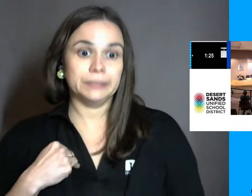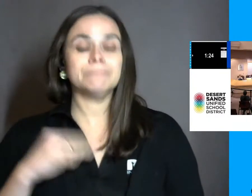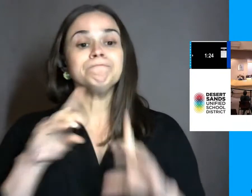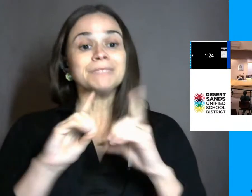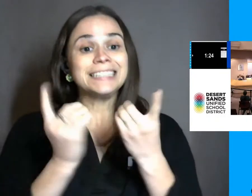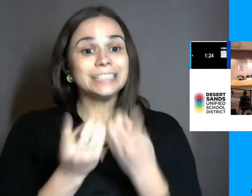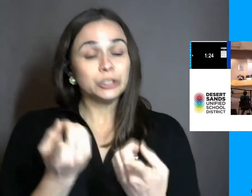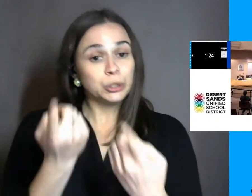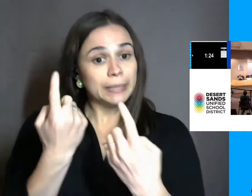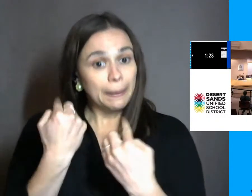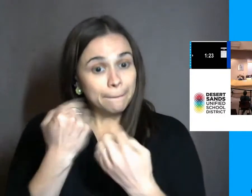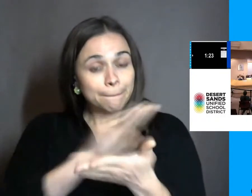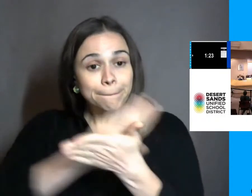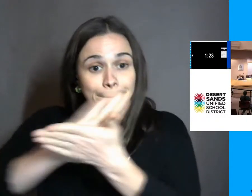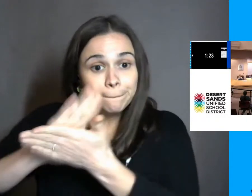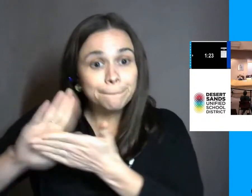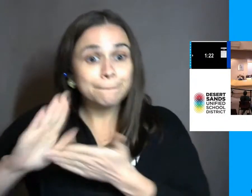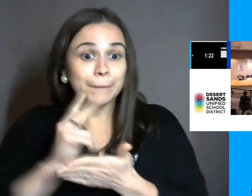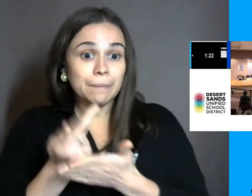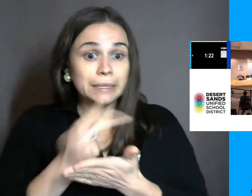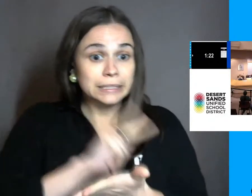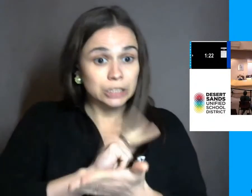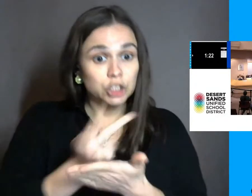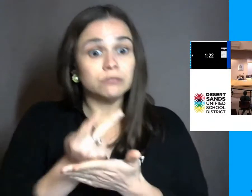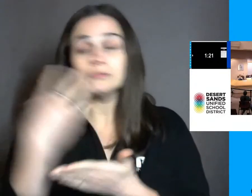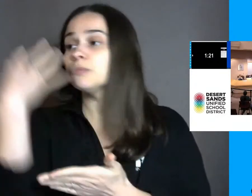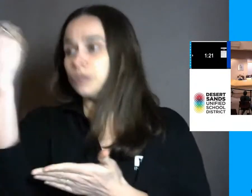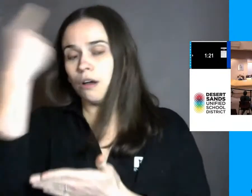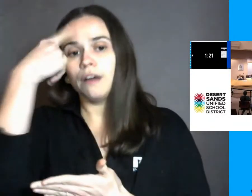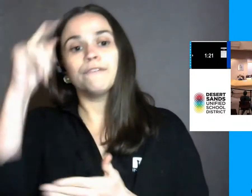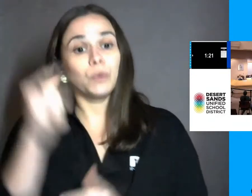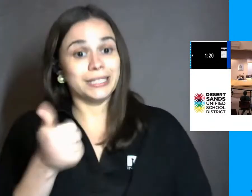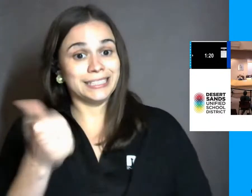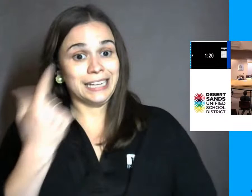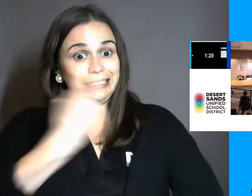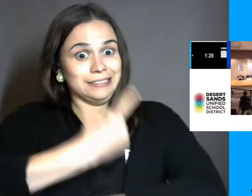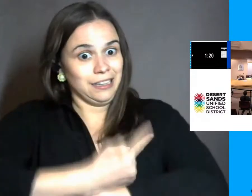kitchen. I was gone for 10 days. I had a mild case.